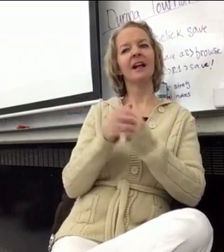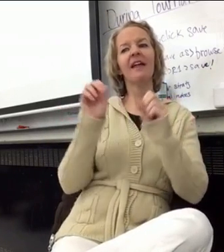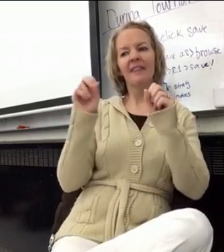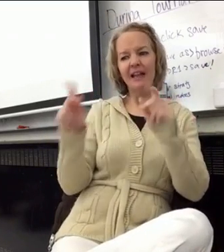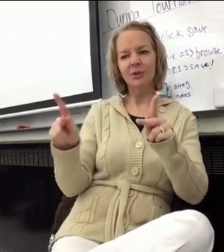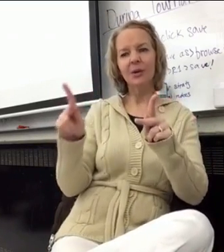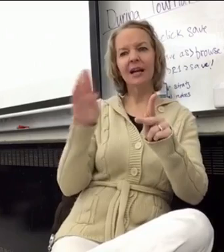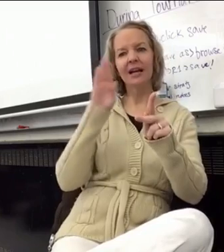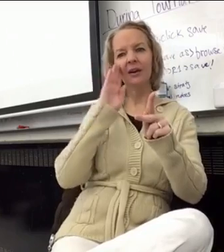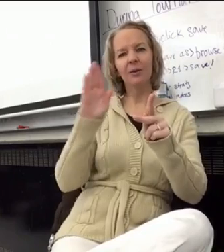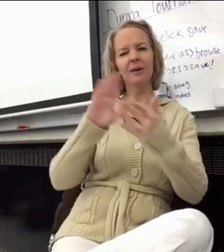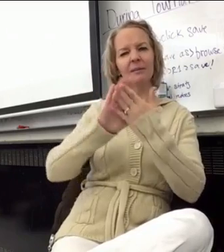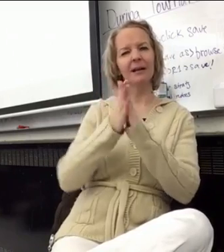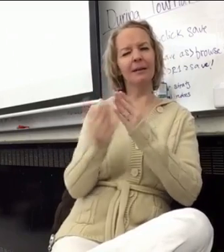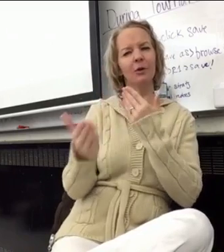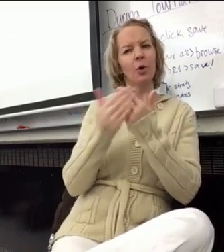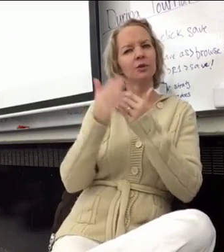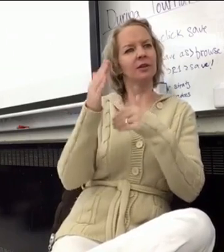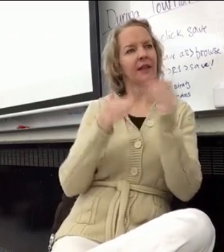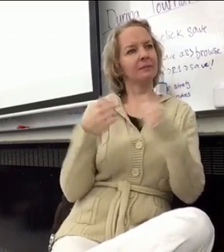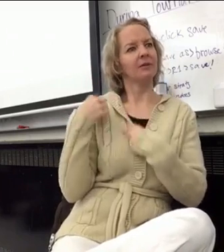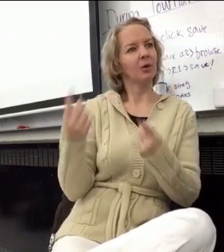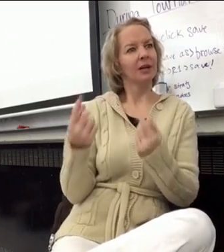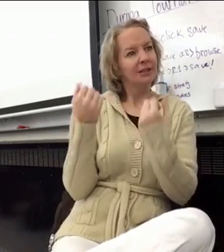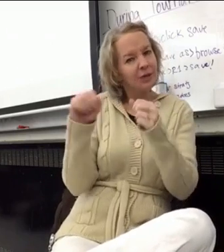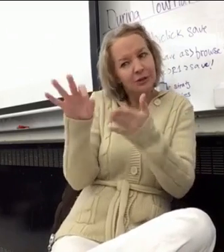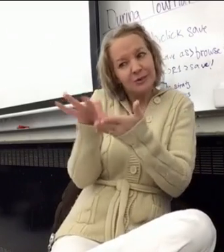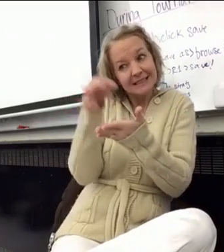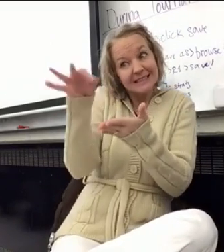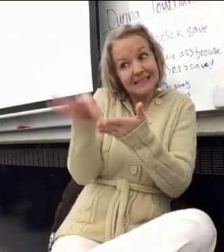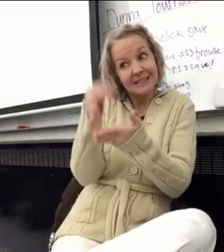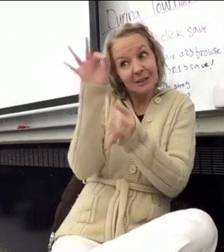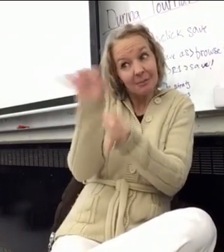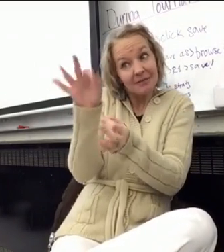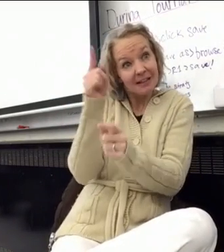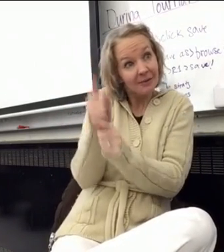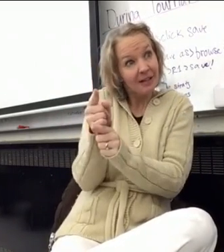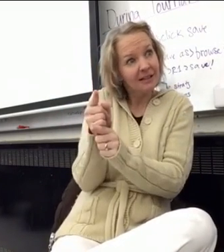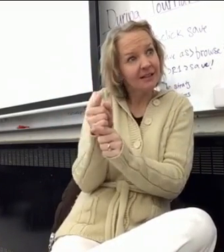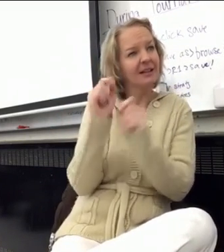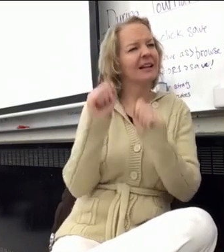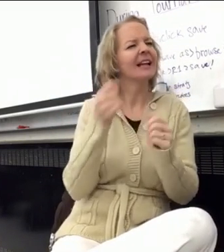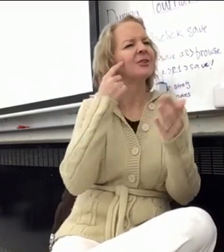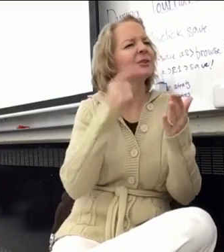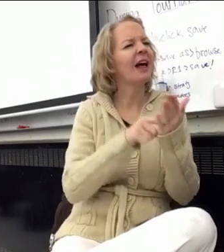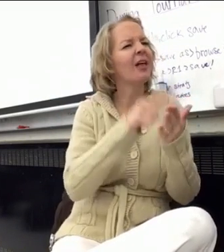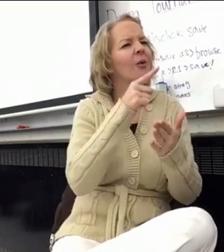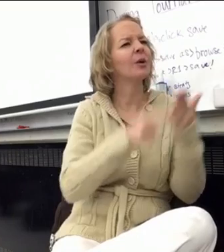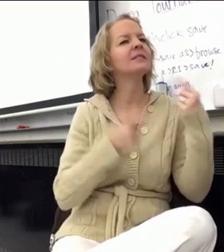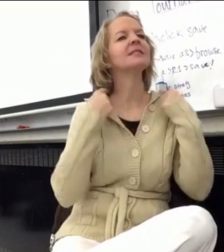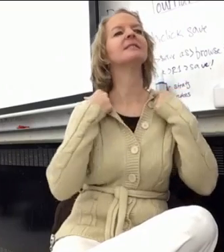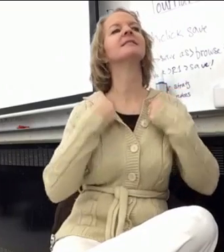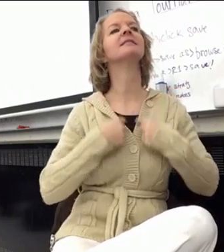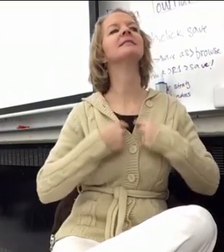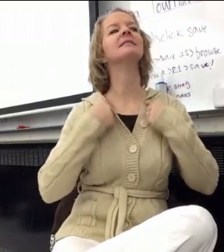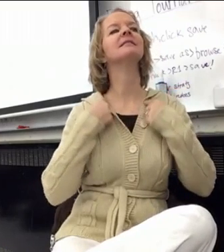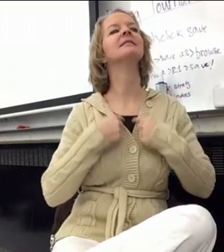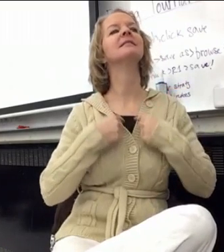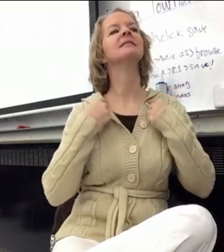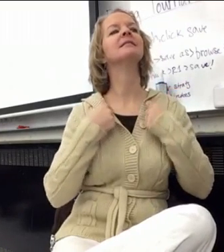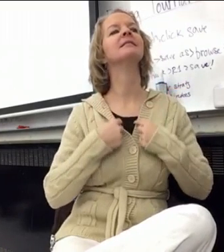it closer than ever, right? He's trying to stitch it together perfectly, right? Anybody can tell what's hanging around Andrew Johnson's